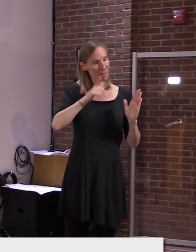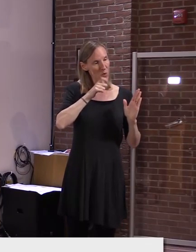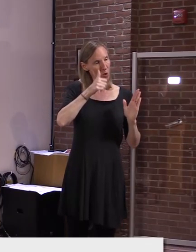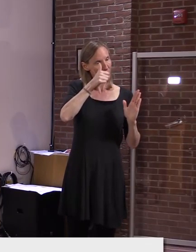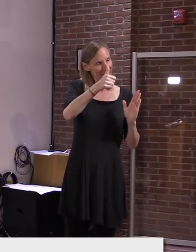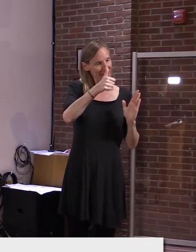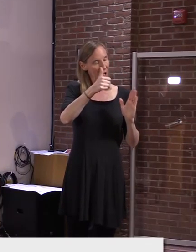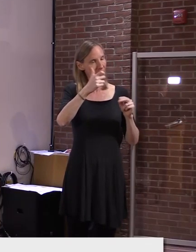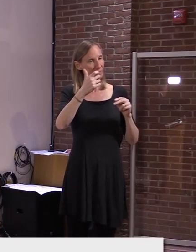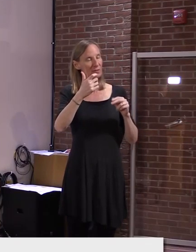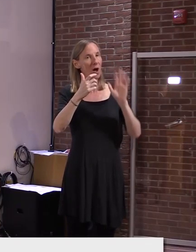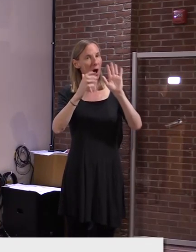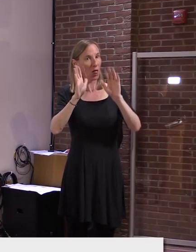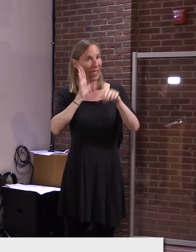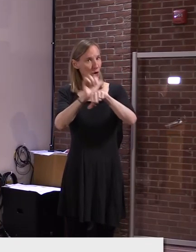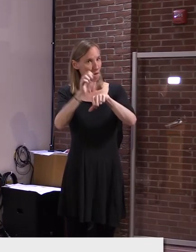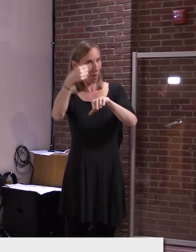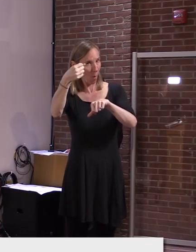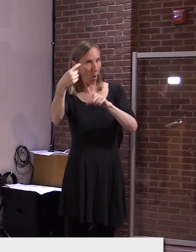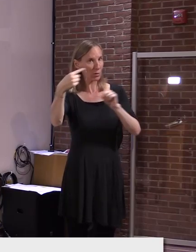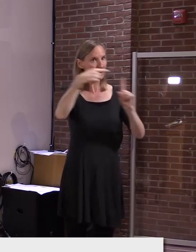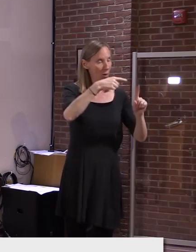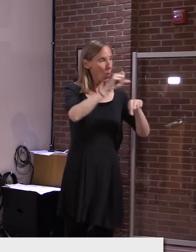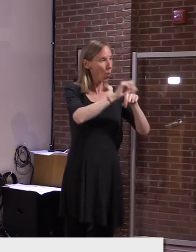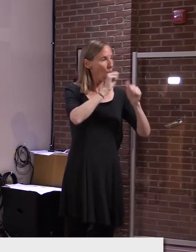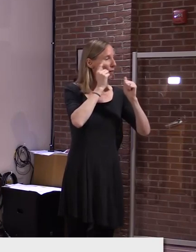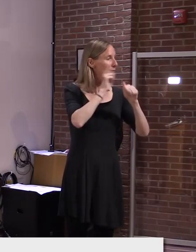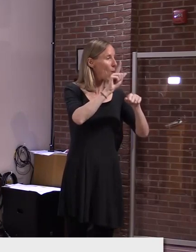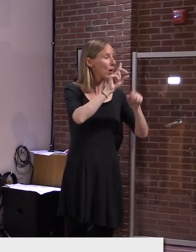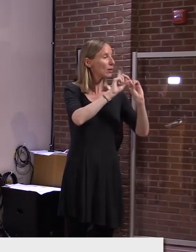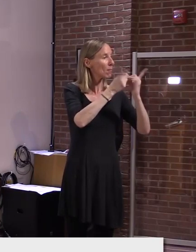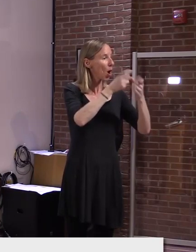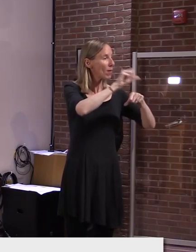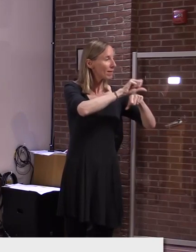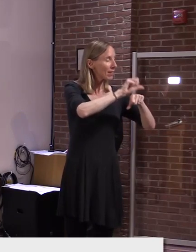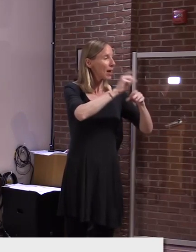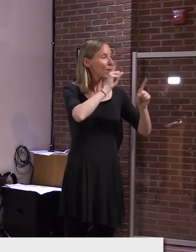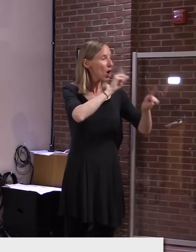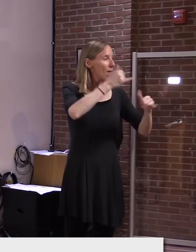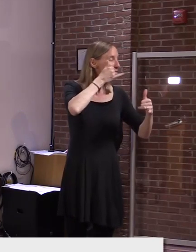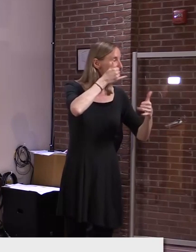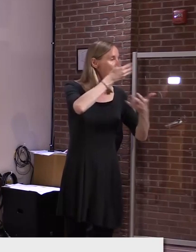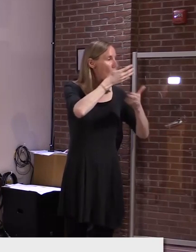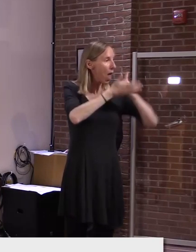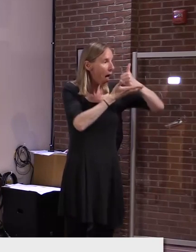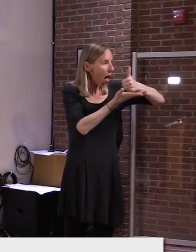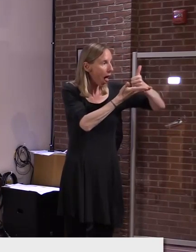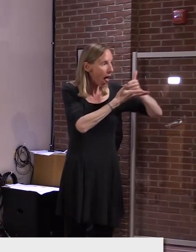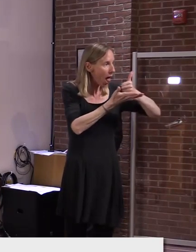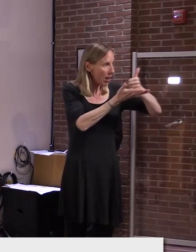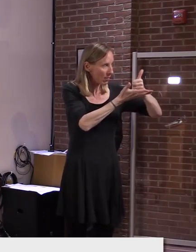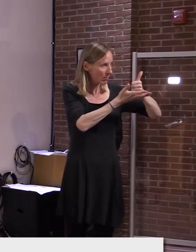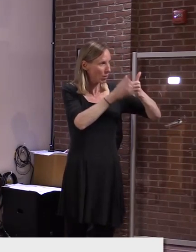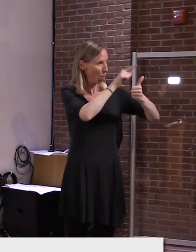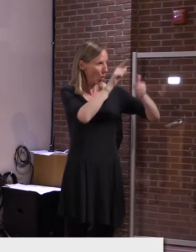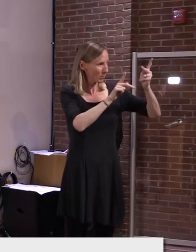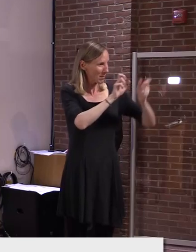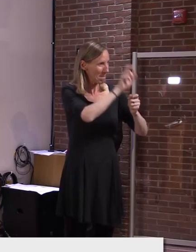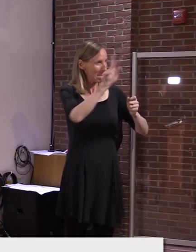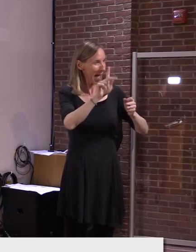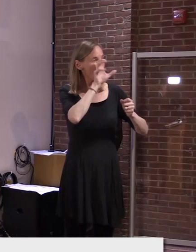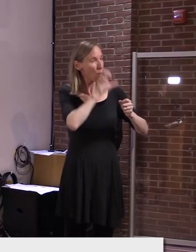like the Labor Department and others to answer phones and do things where there was some crunch time, are they back